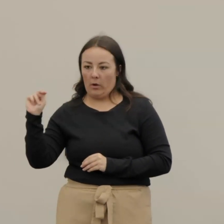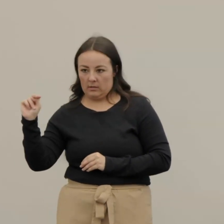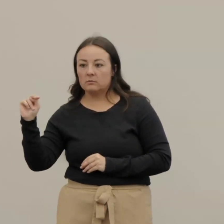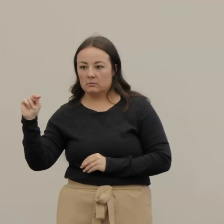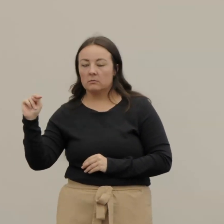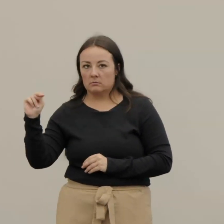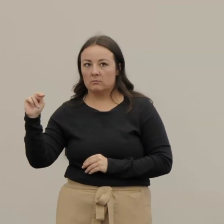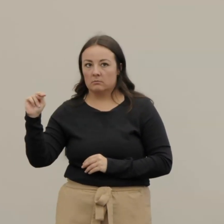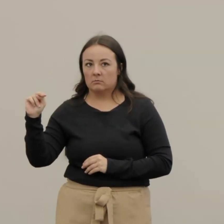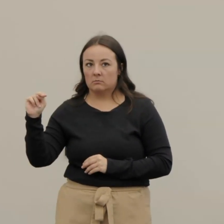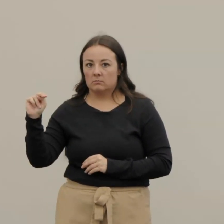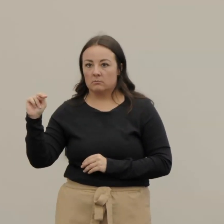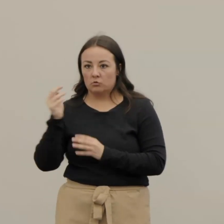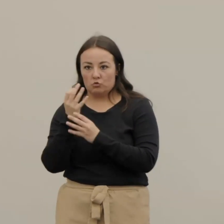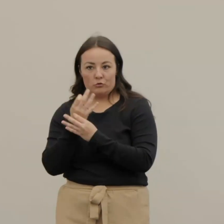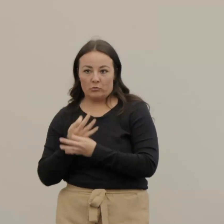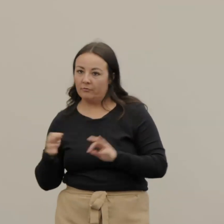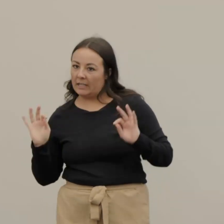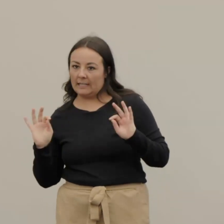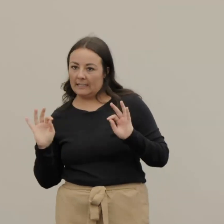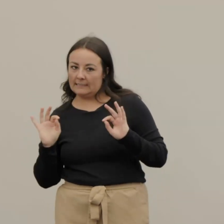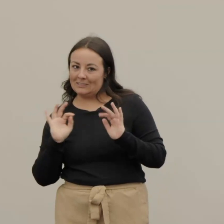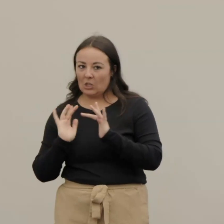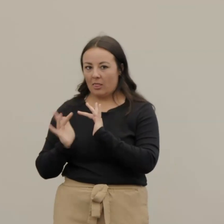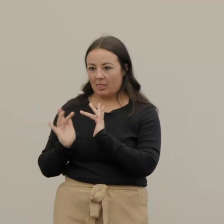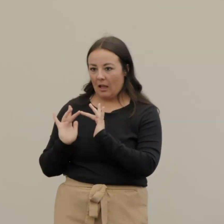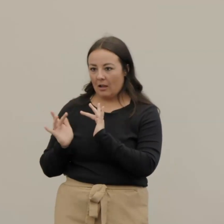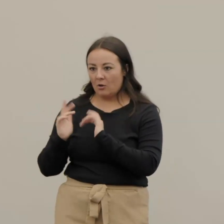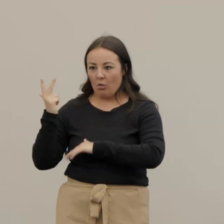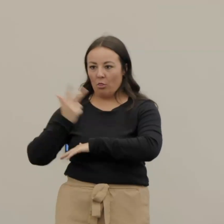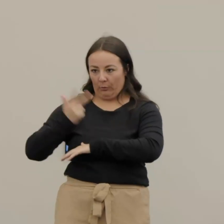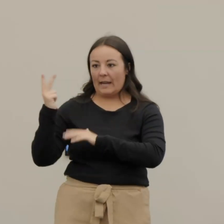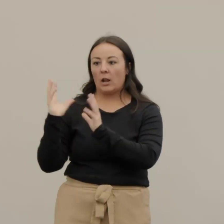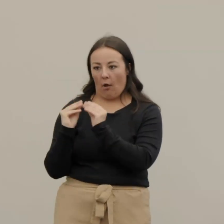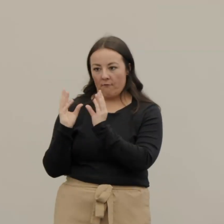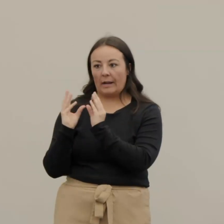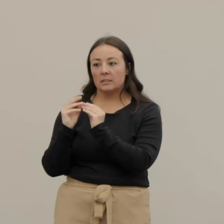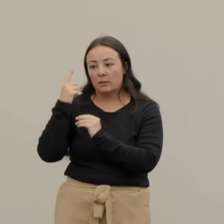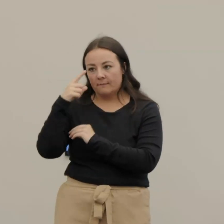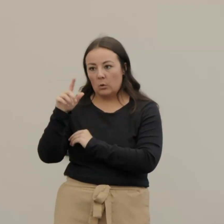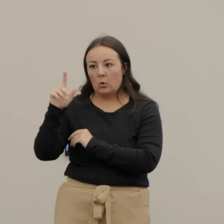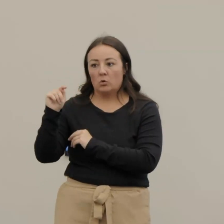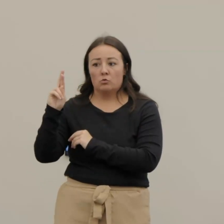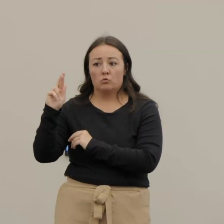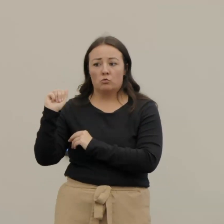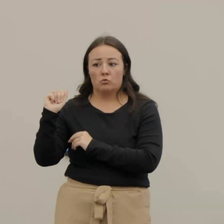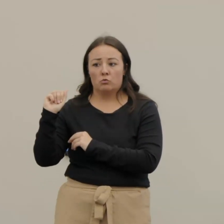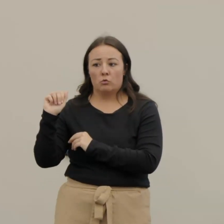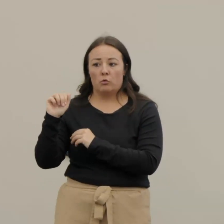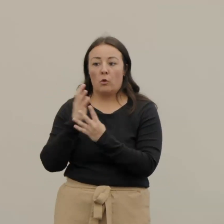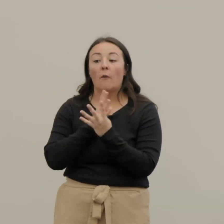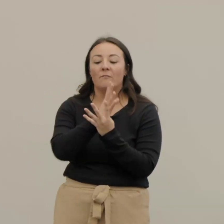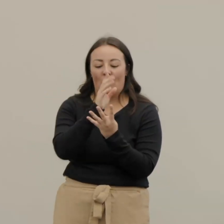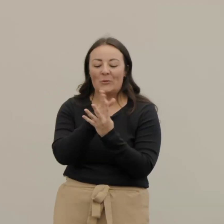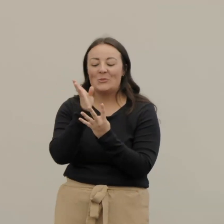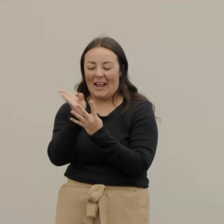AXECON, free online 3-day conference, 4 tracks. Everything